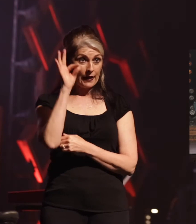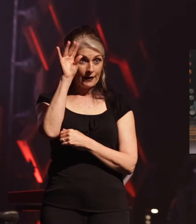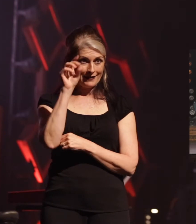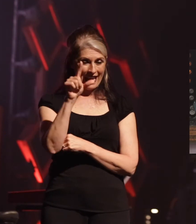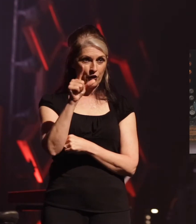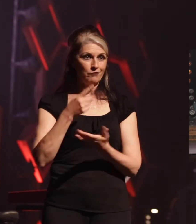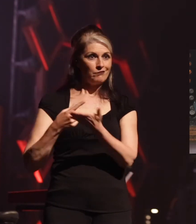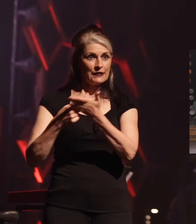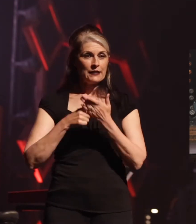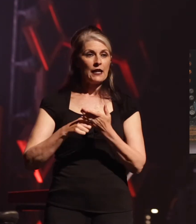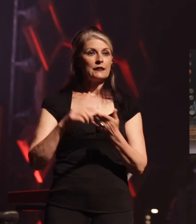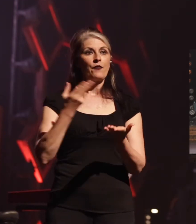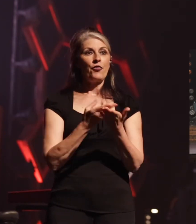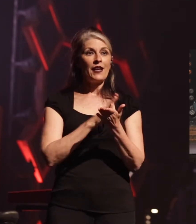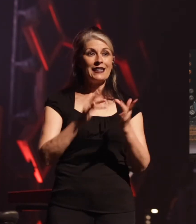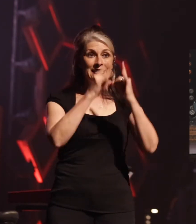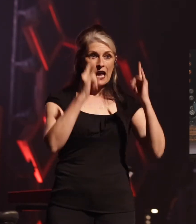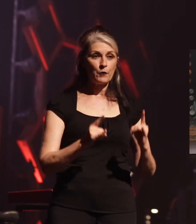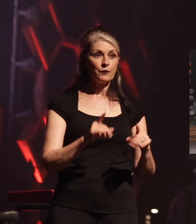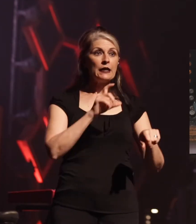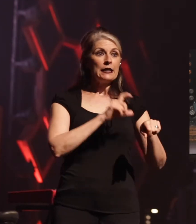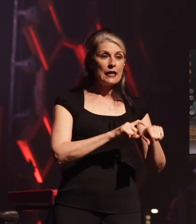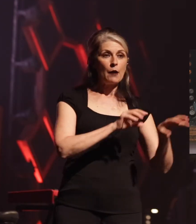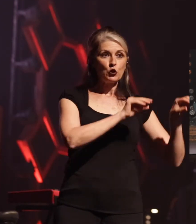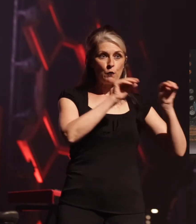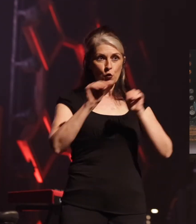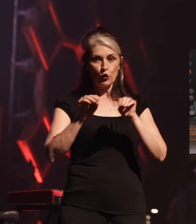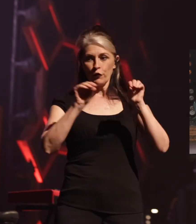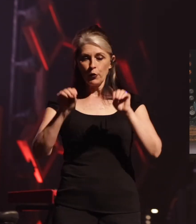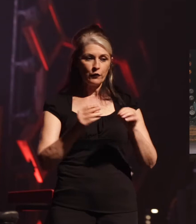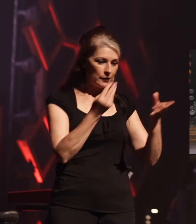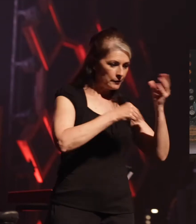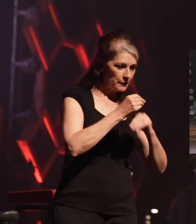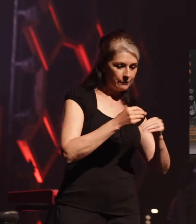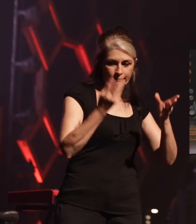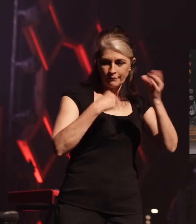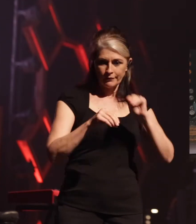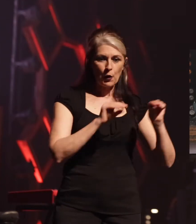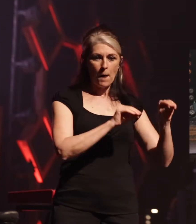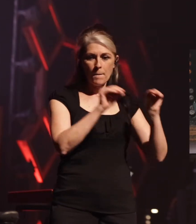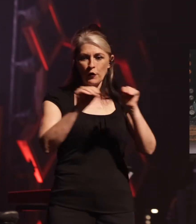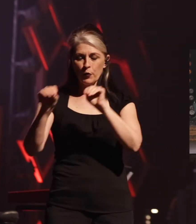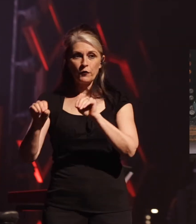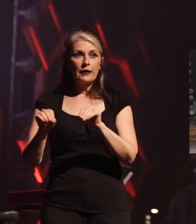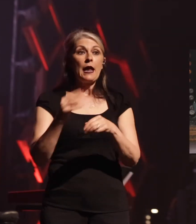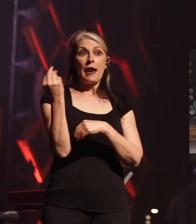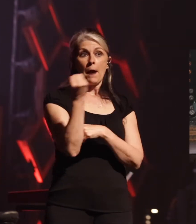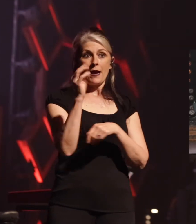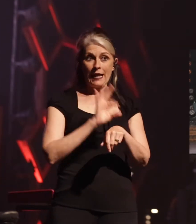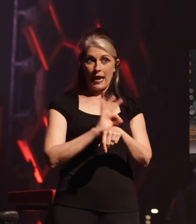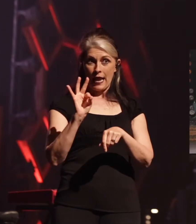tabernacle, When it was time to move to another place, they had to pack it up so it could go to the next place. And at 9 o'clock on Monday, we have to pack